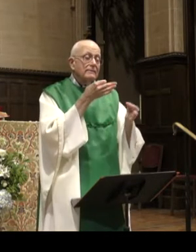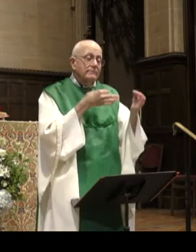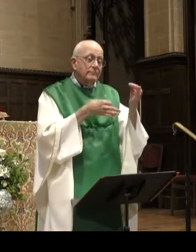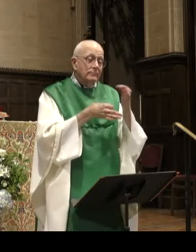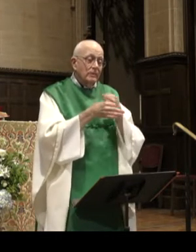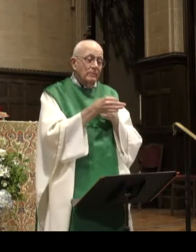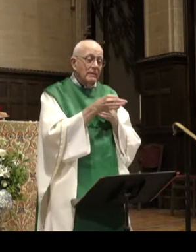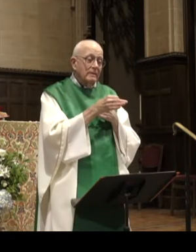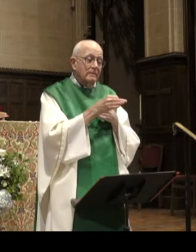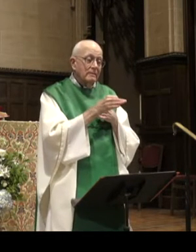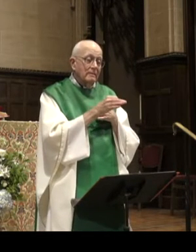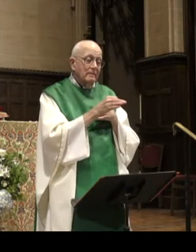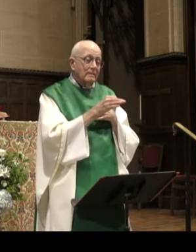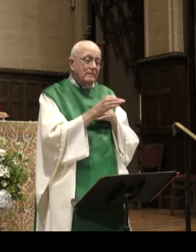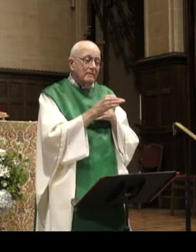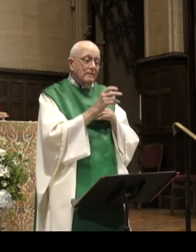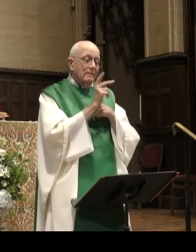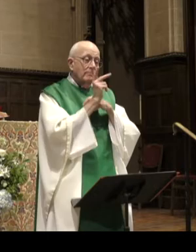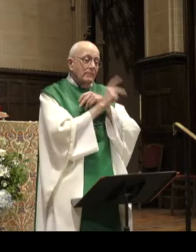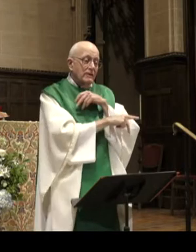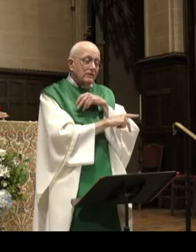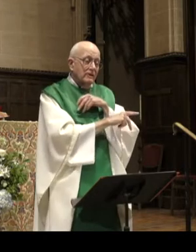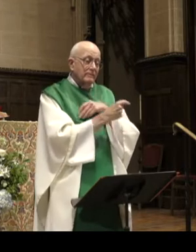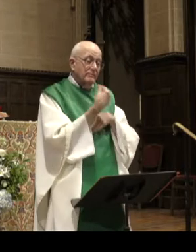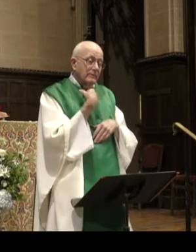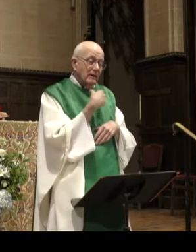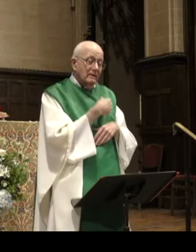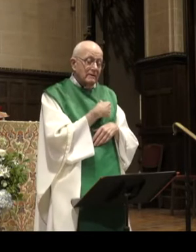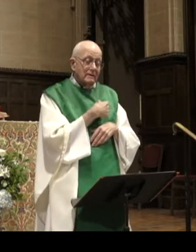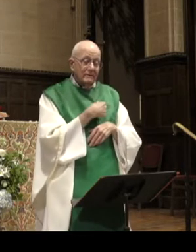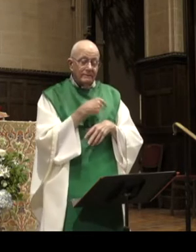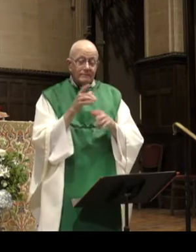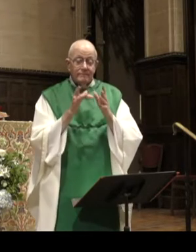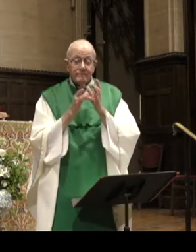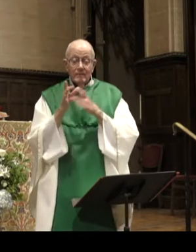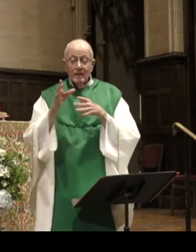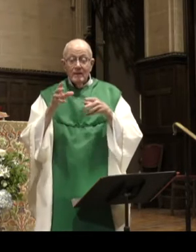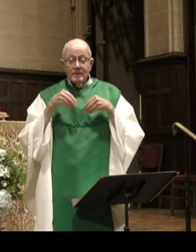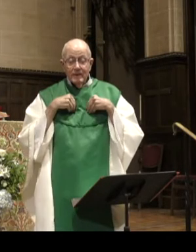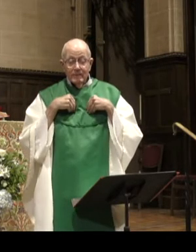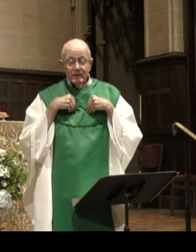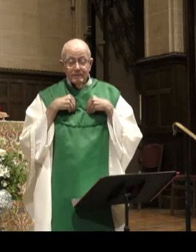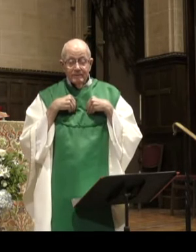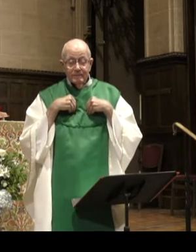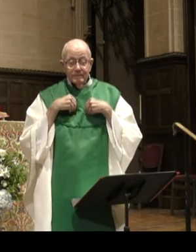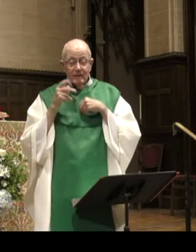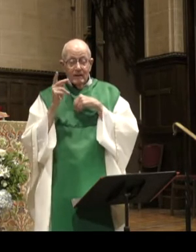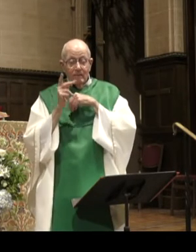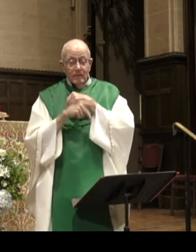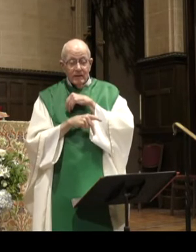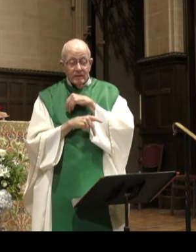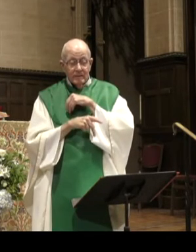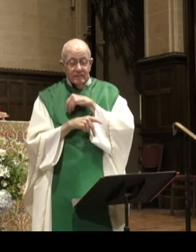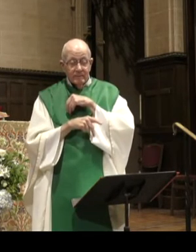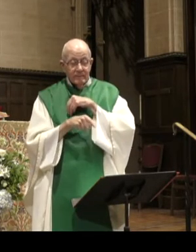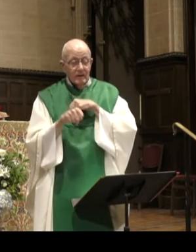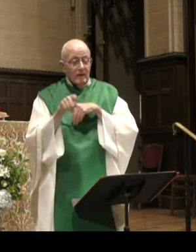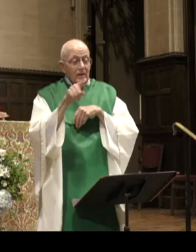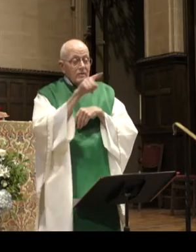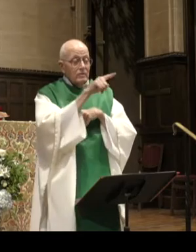Jesus replaced punishment for us. Jesus accepted himself.